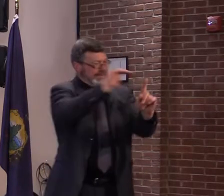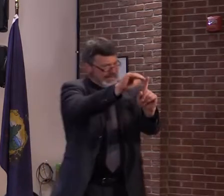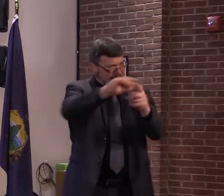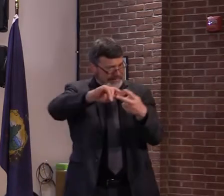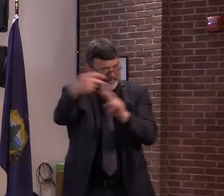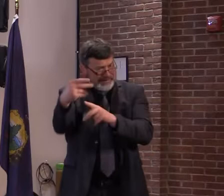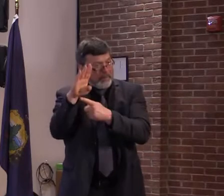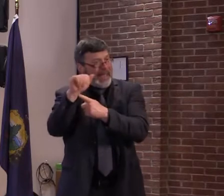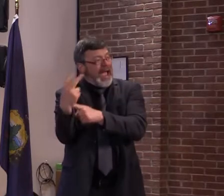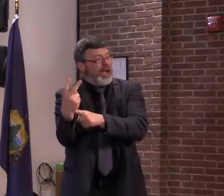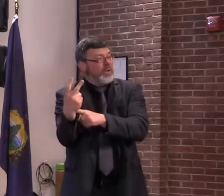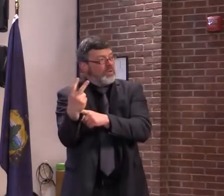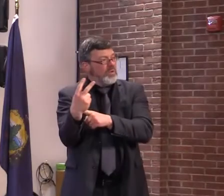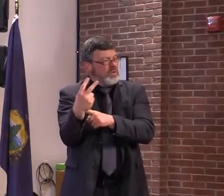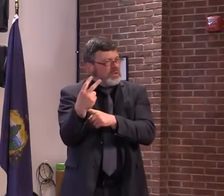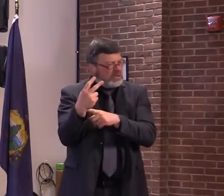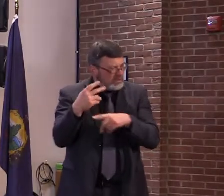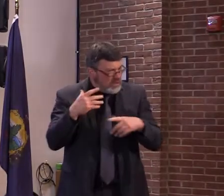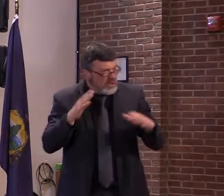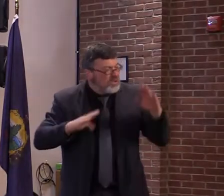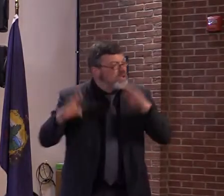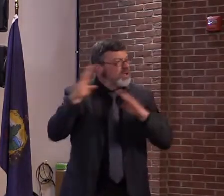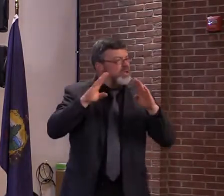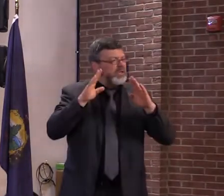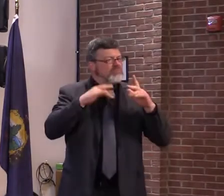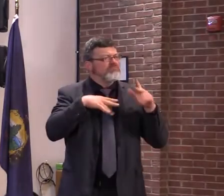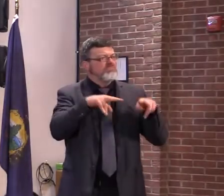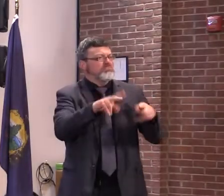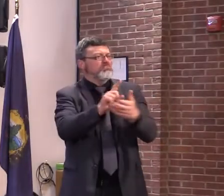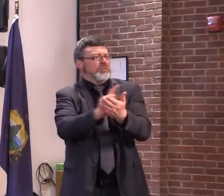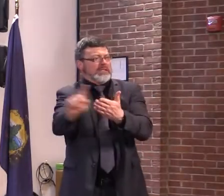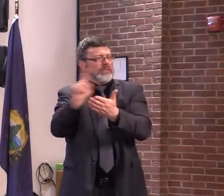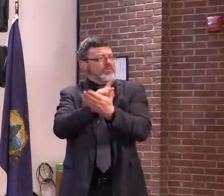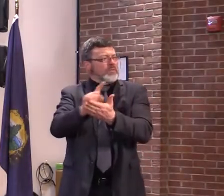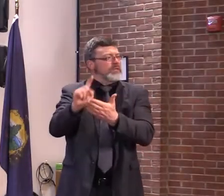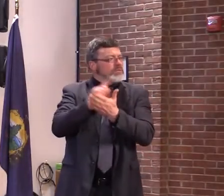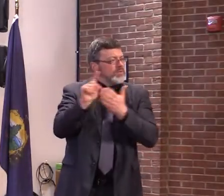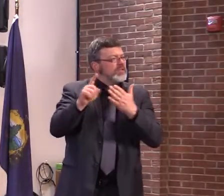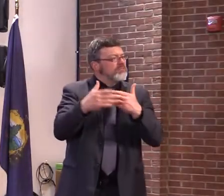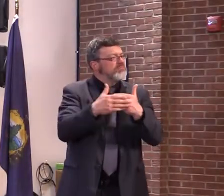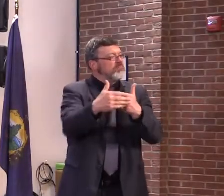of weeks yet, so a little unclear on how long it will stay.